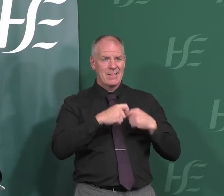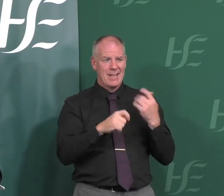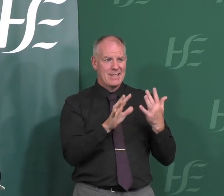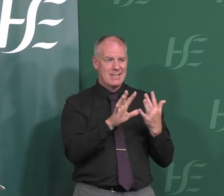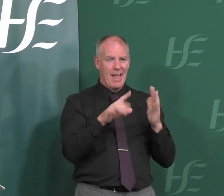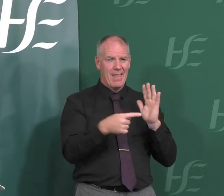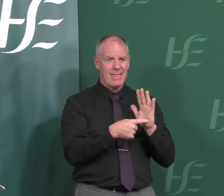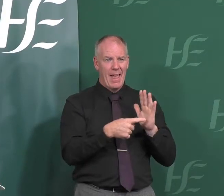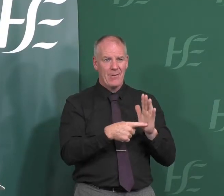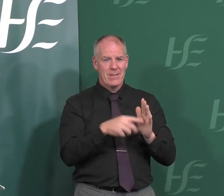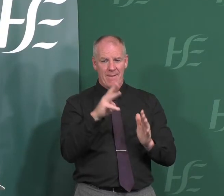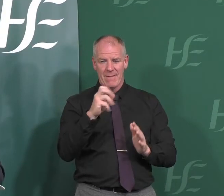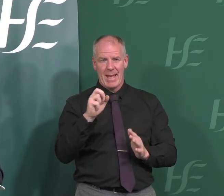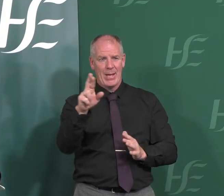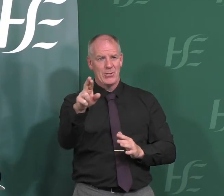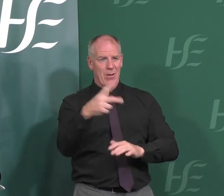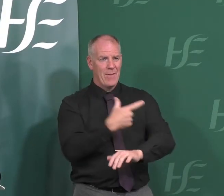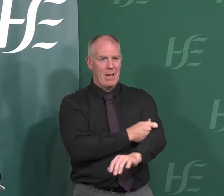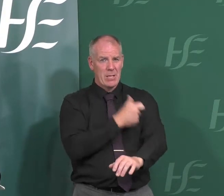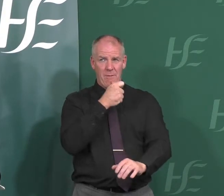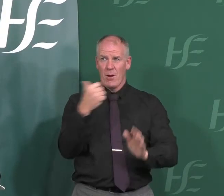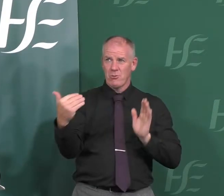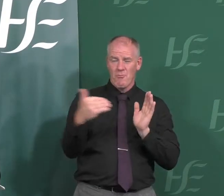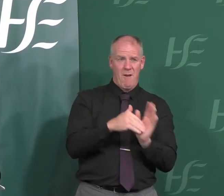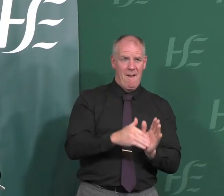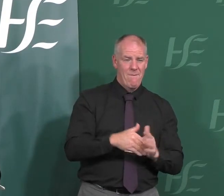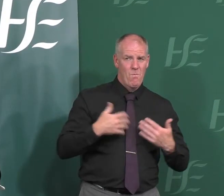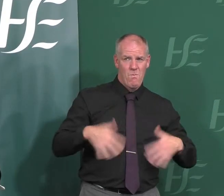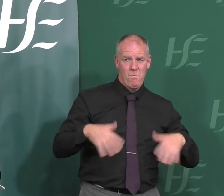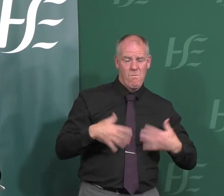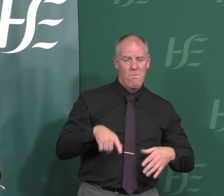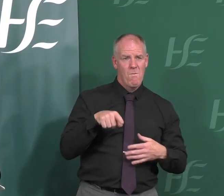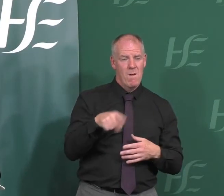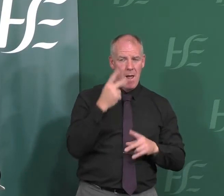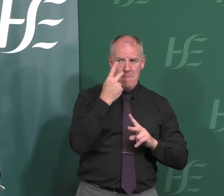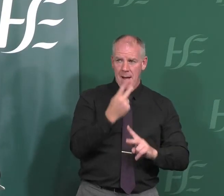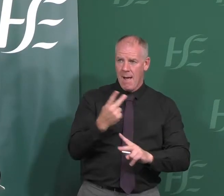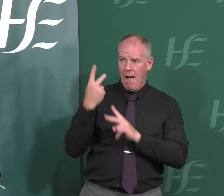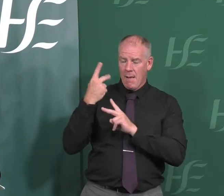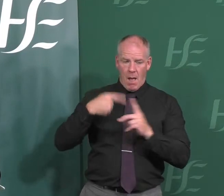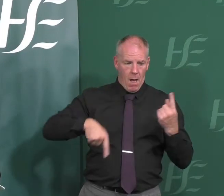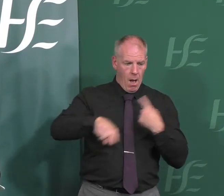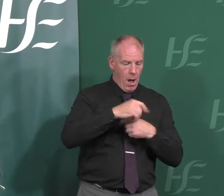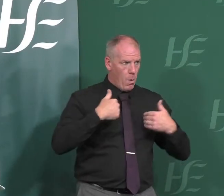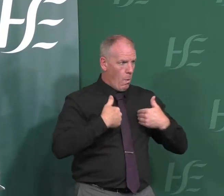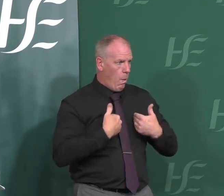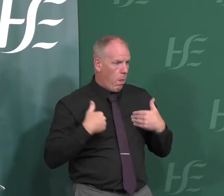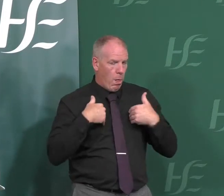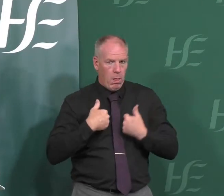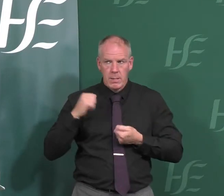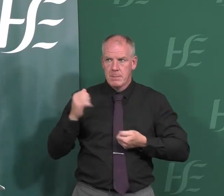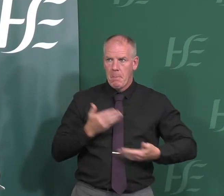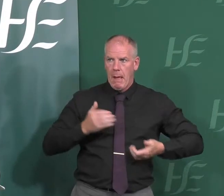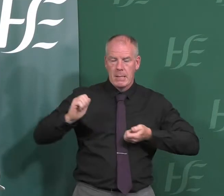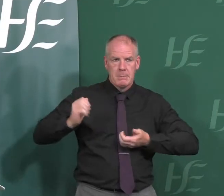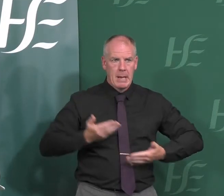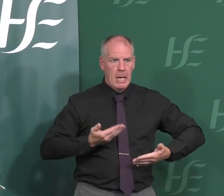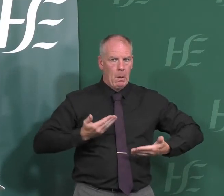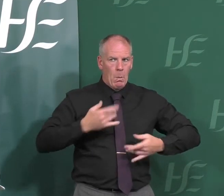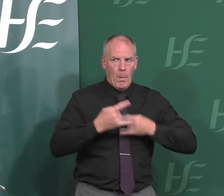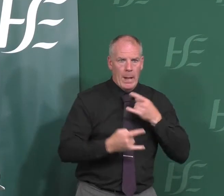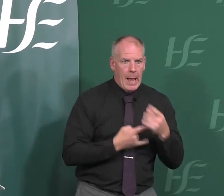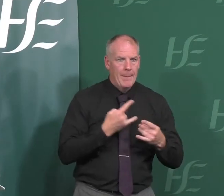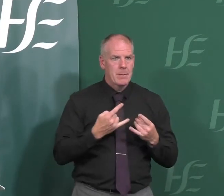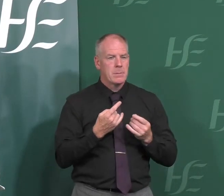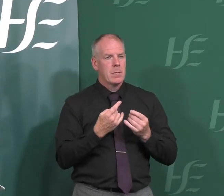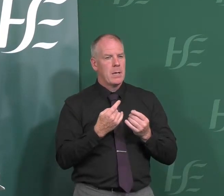10,000 Pfizer vaccines, the first to arrive in the country. We were all concerned there now how supply would improve and how much